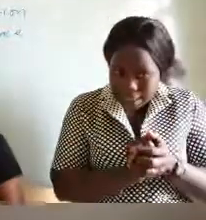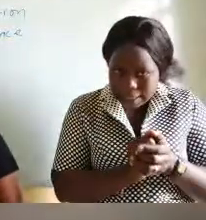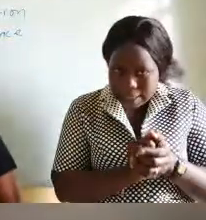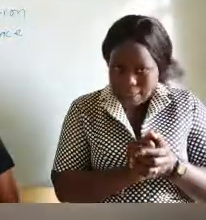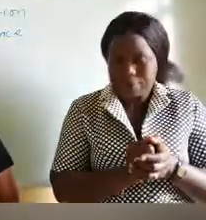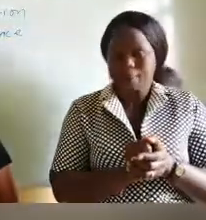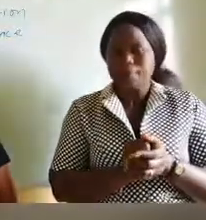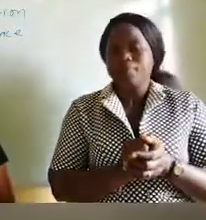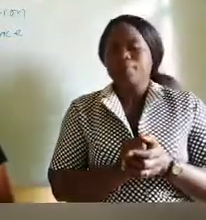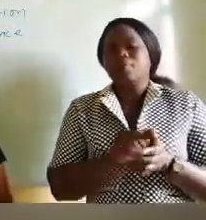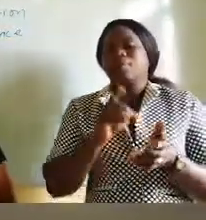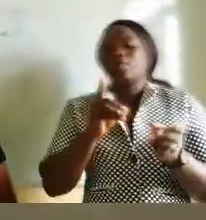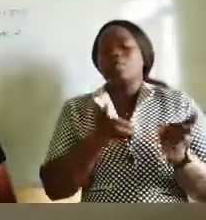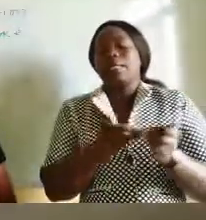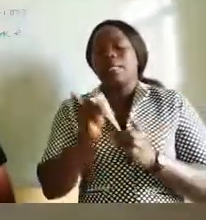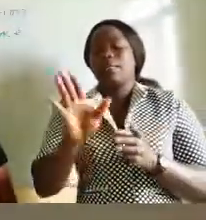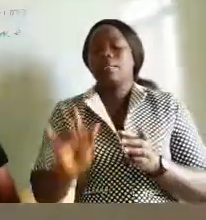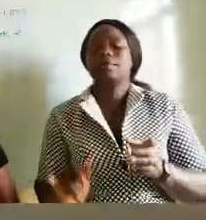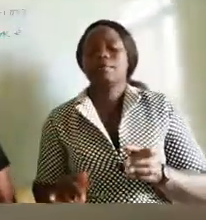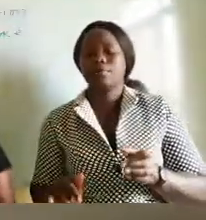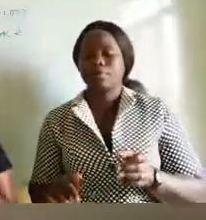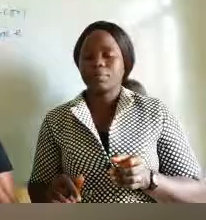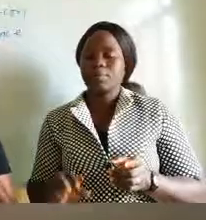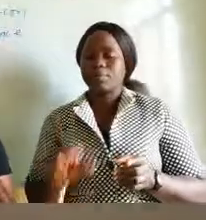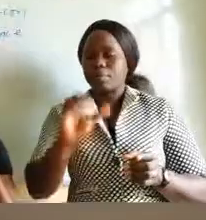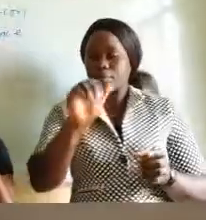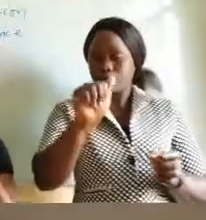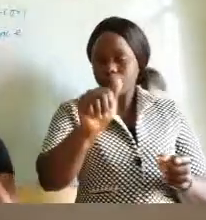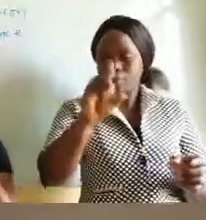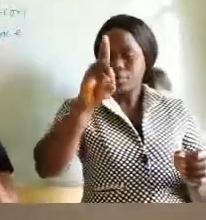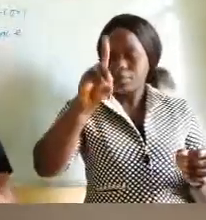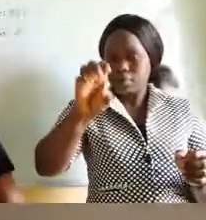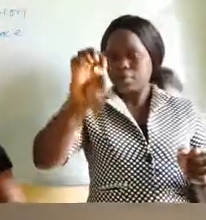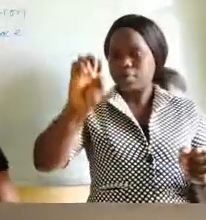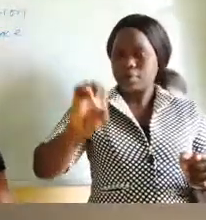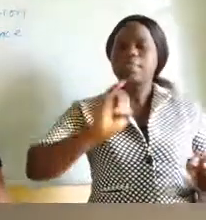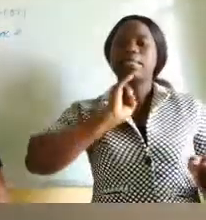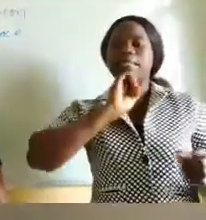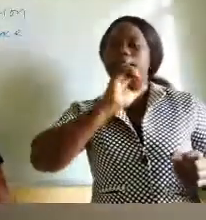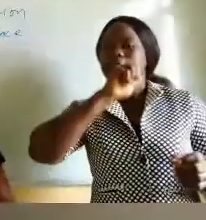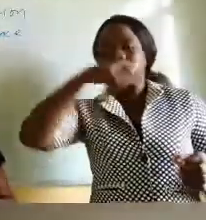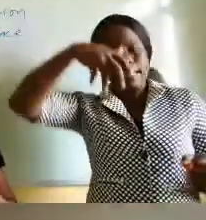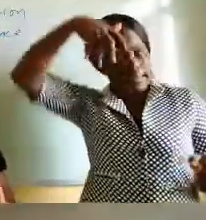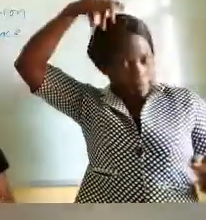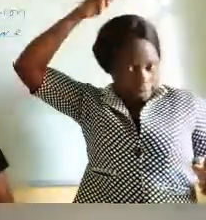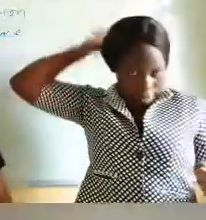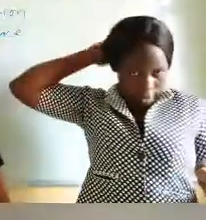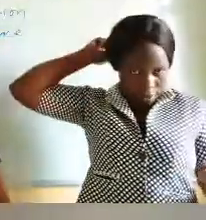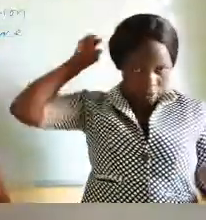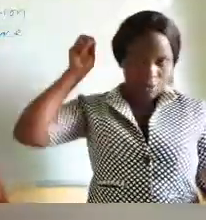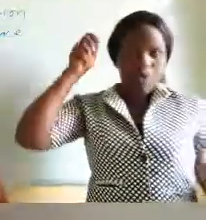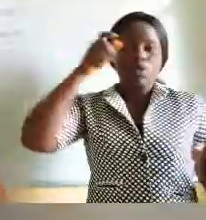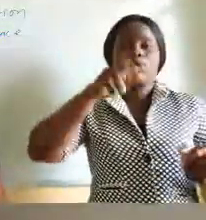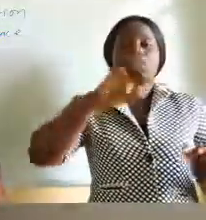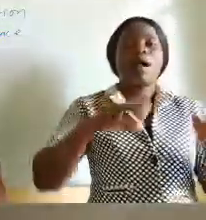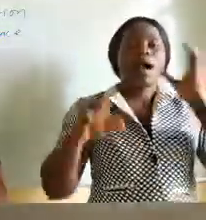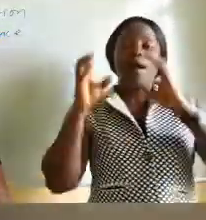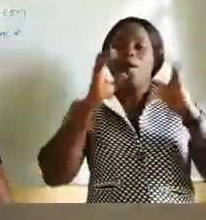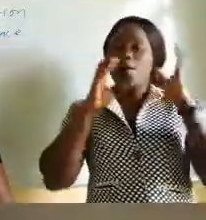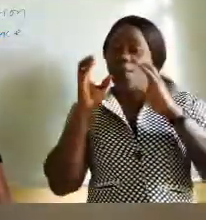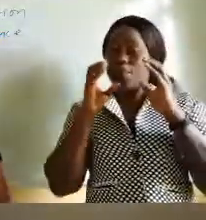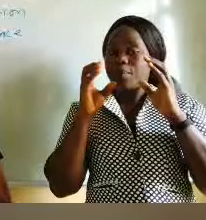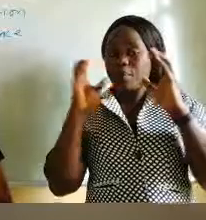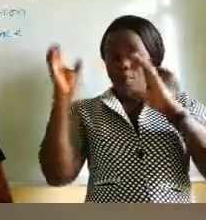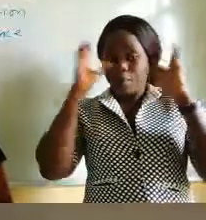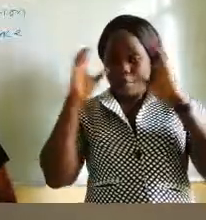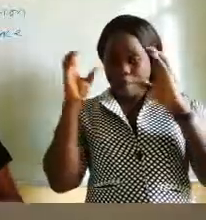For example, now, when you say, Ade is a lion, you are comparing Ade to a lion. If it is